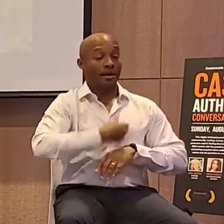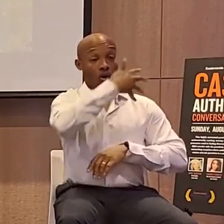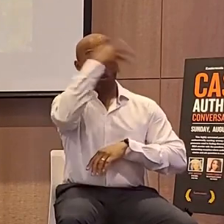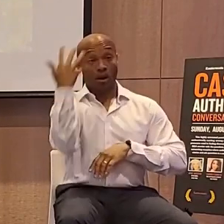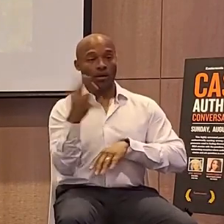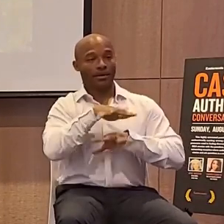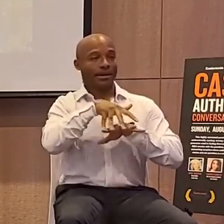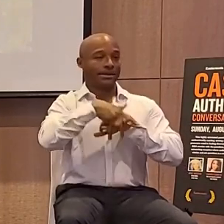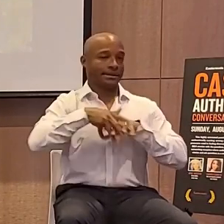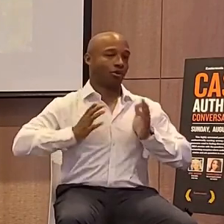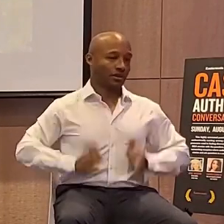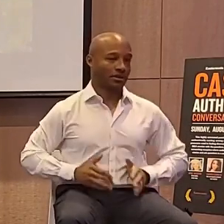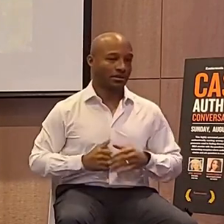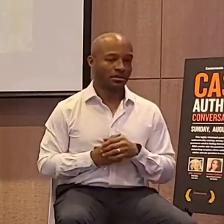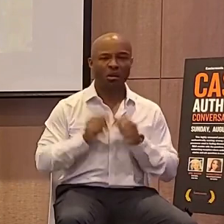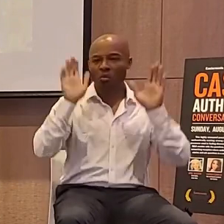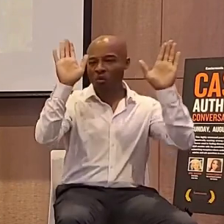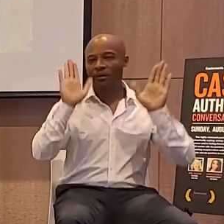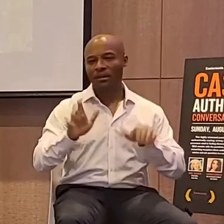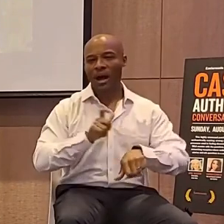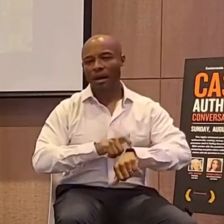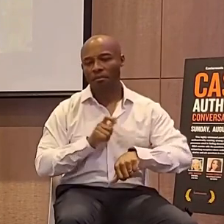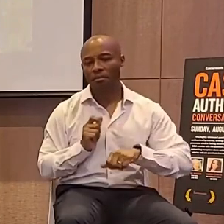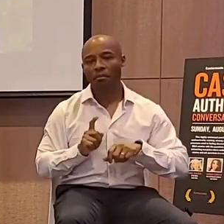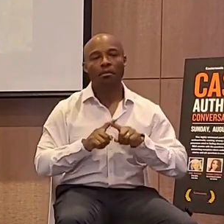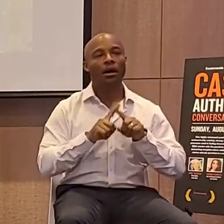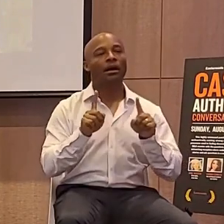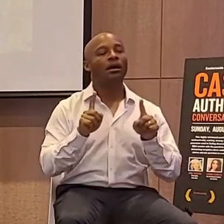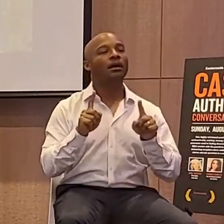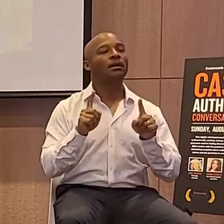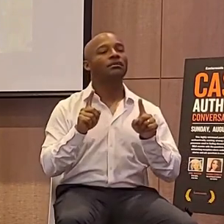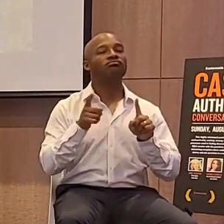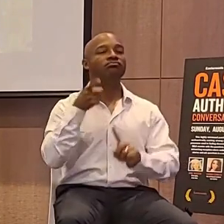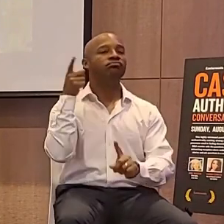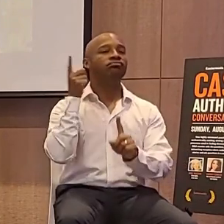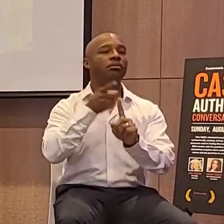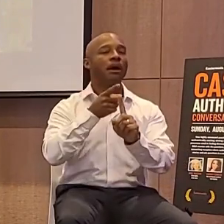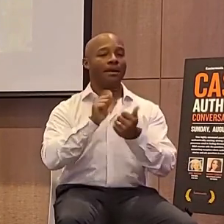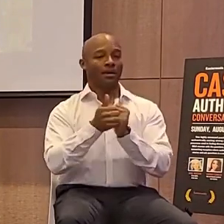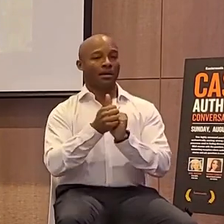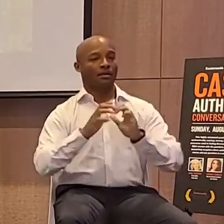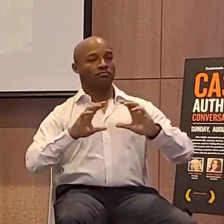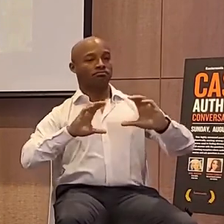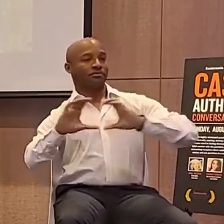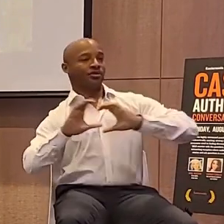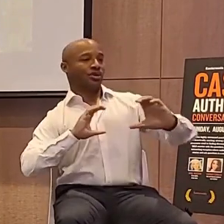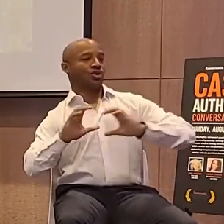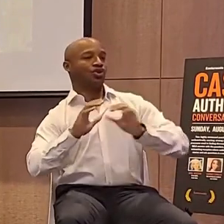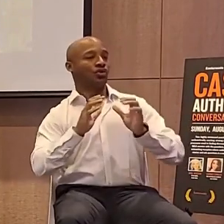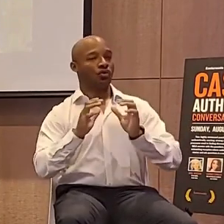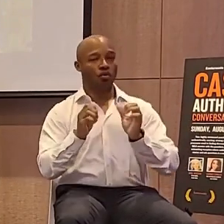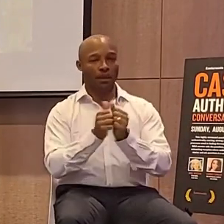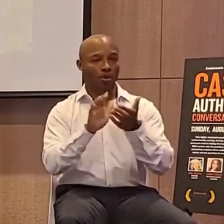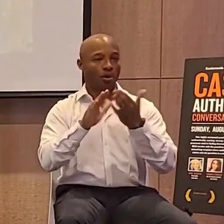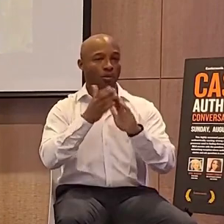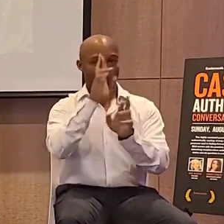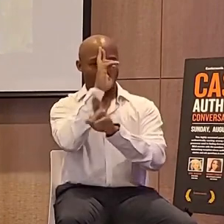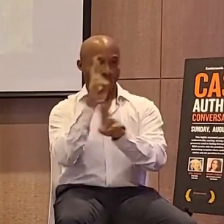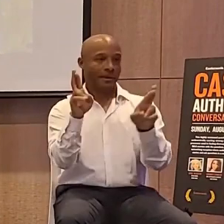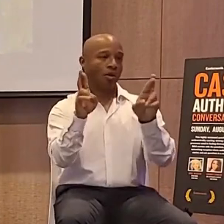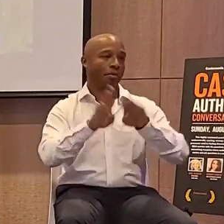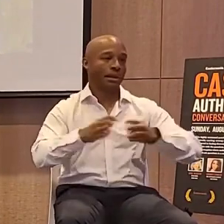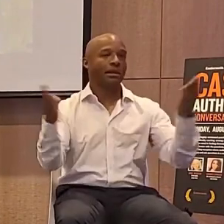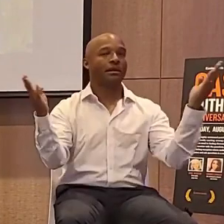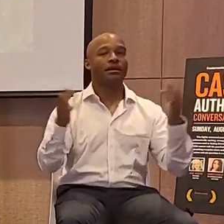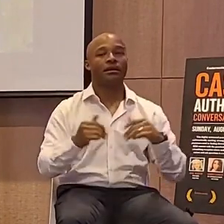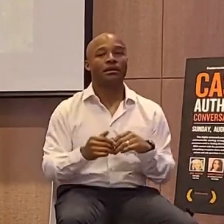but it's all about having the conversations with the communities respectfully and appropriately as well. So thank you. On to